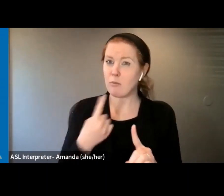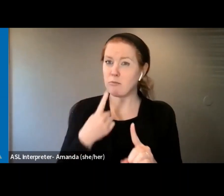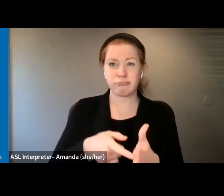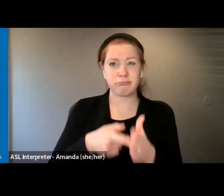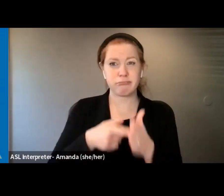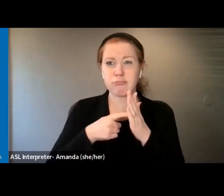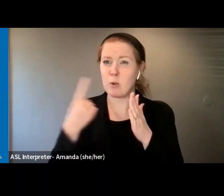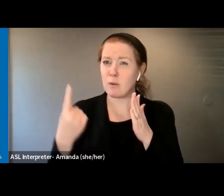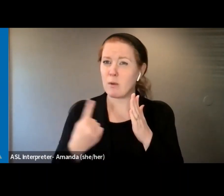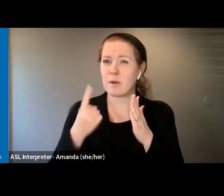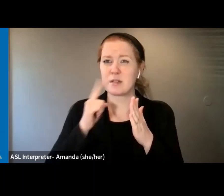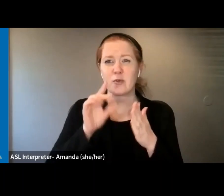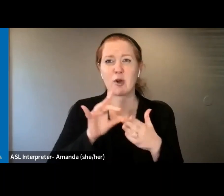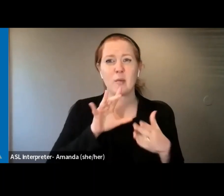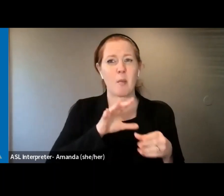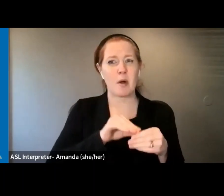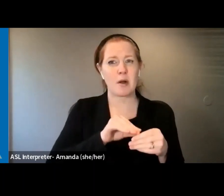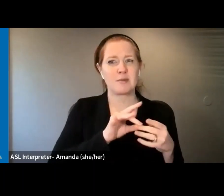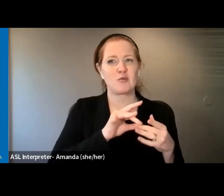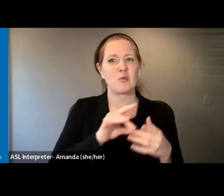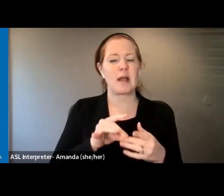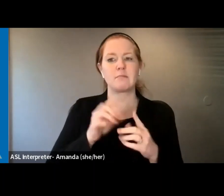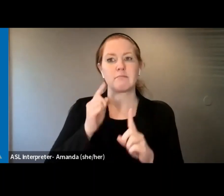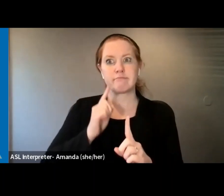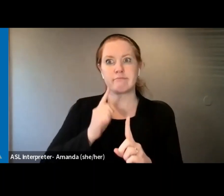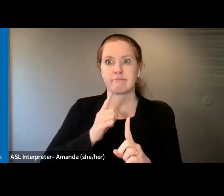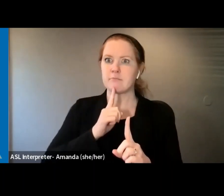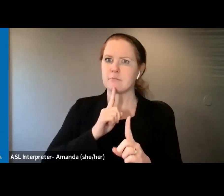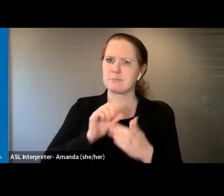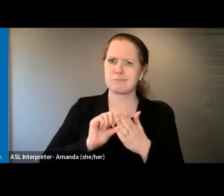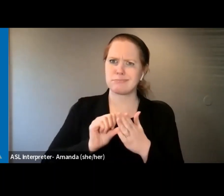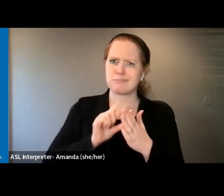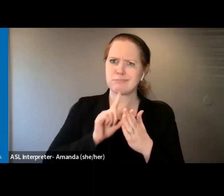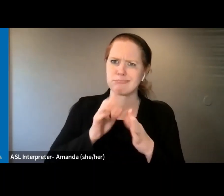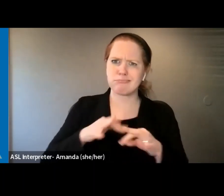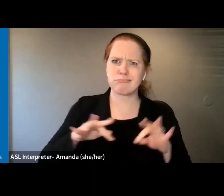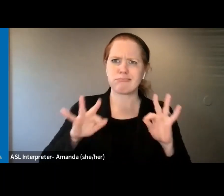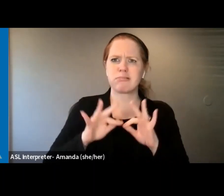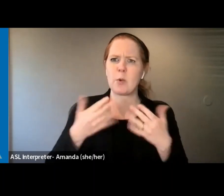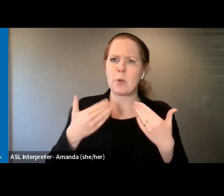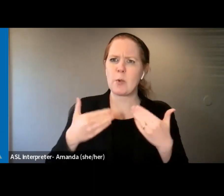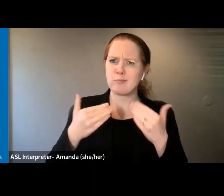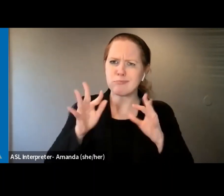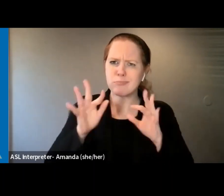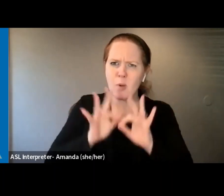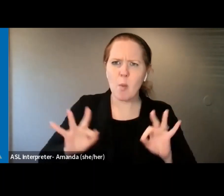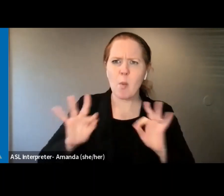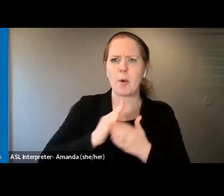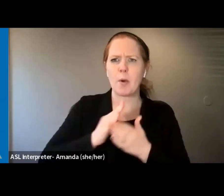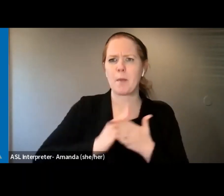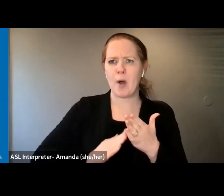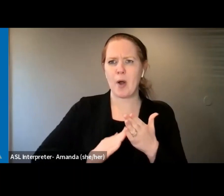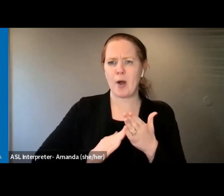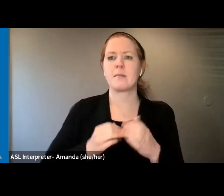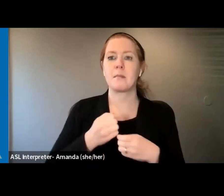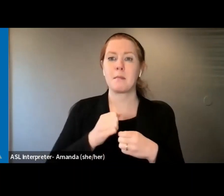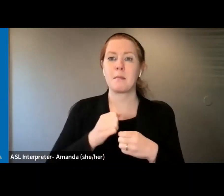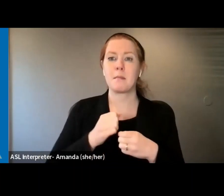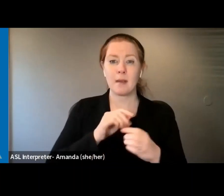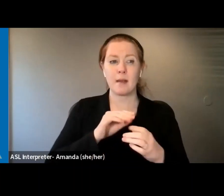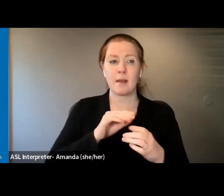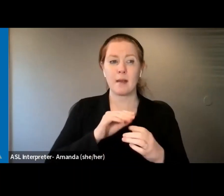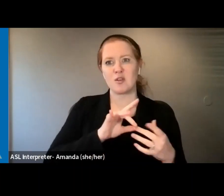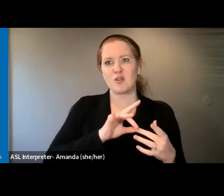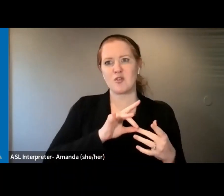participant direction. I think that's really important to mention, because it is such an important component of making participant directed